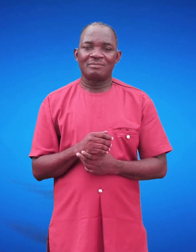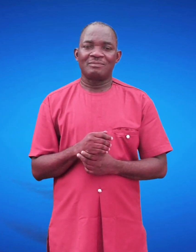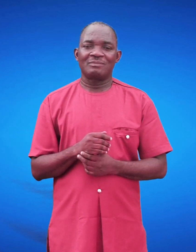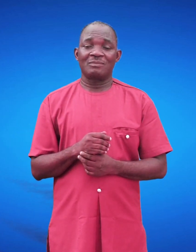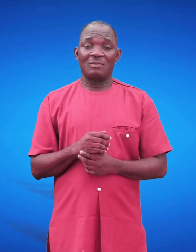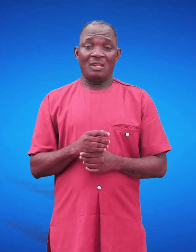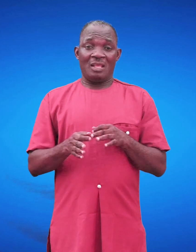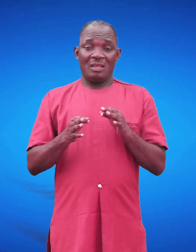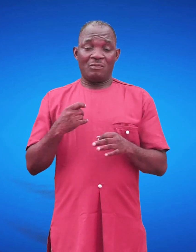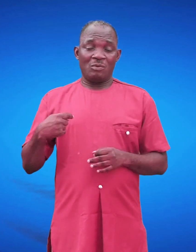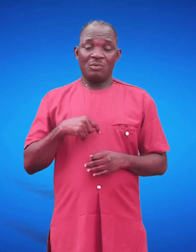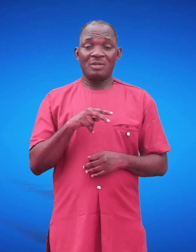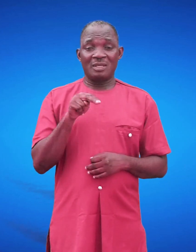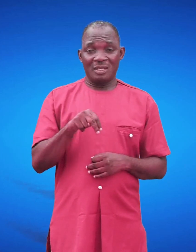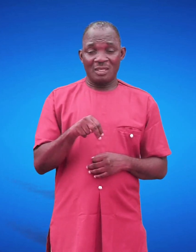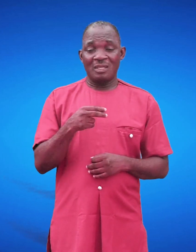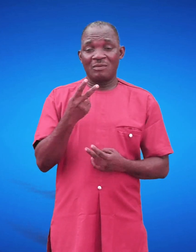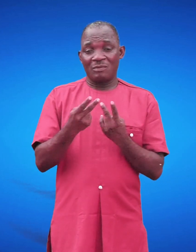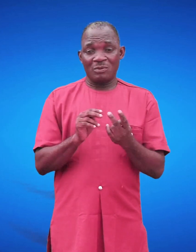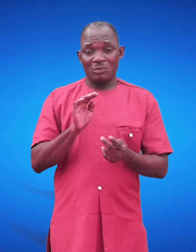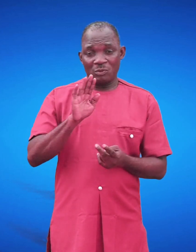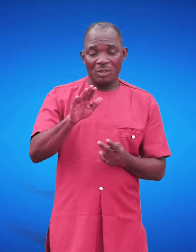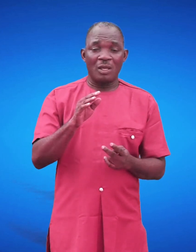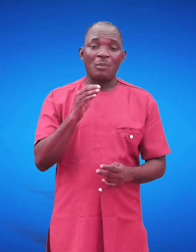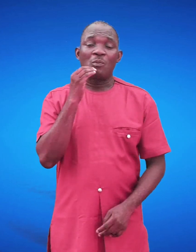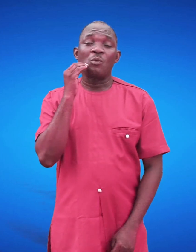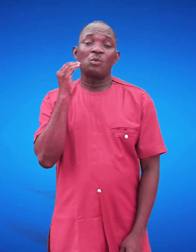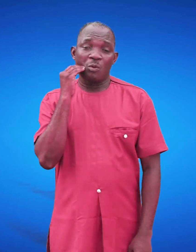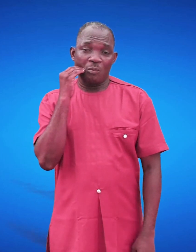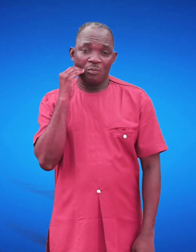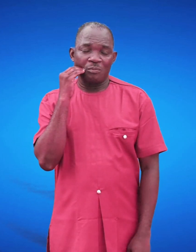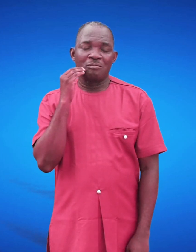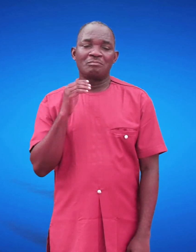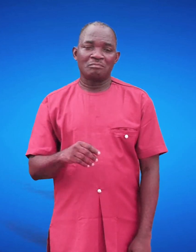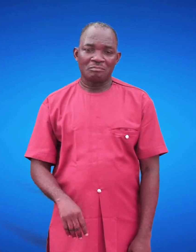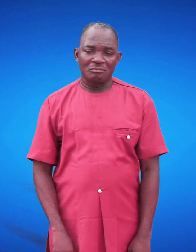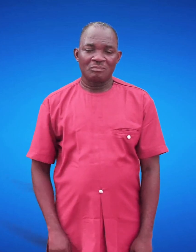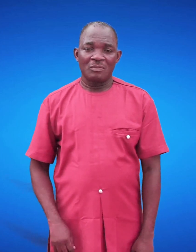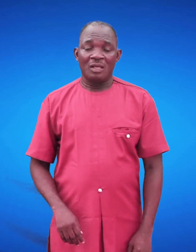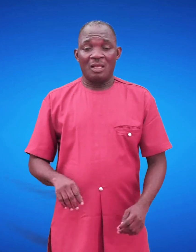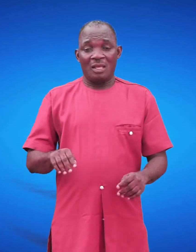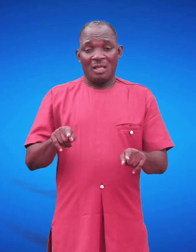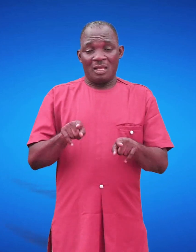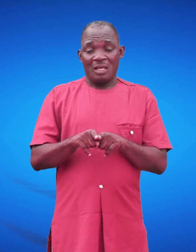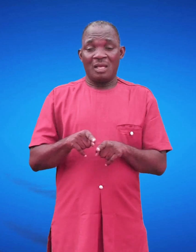If we need to visit you at home, our staff will